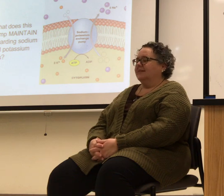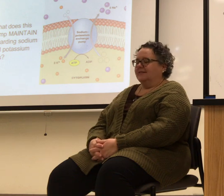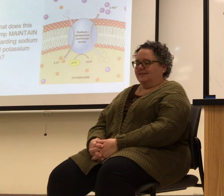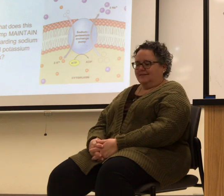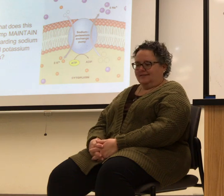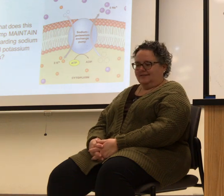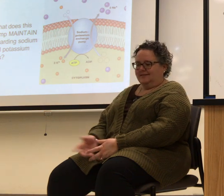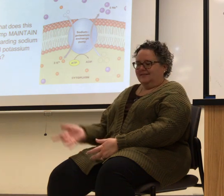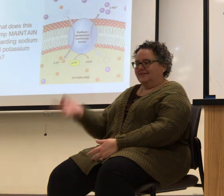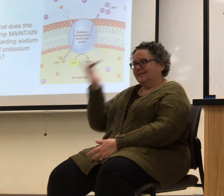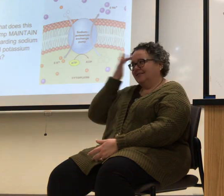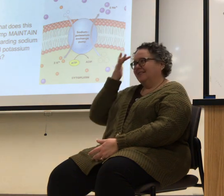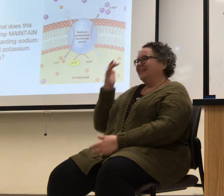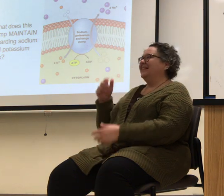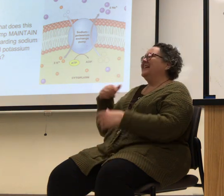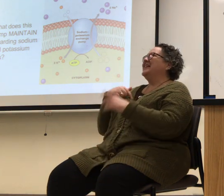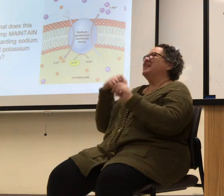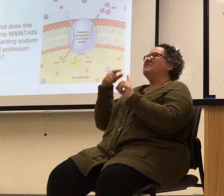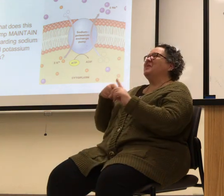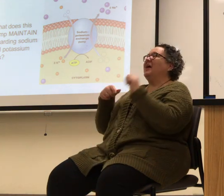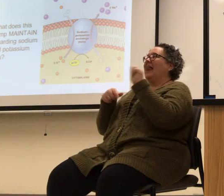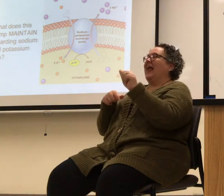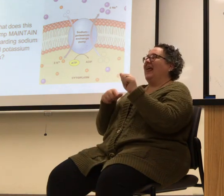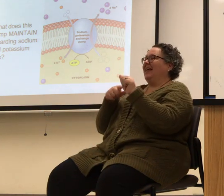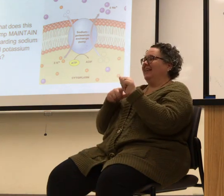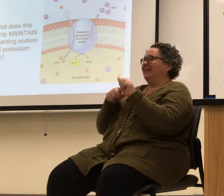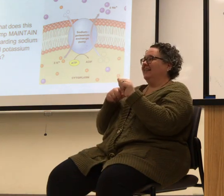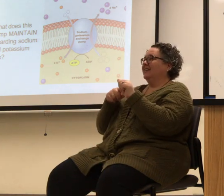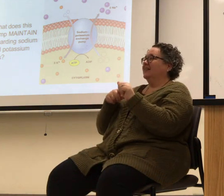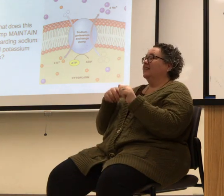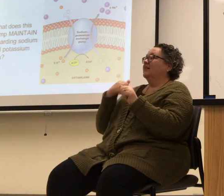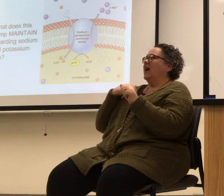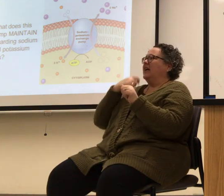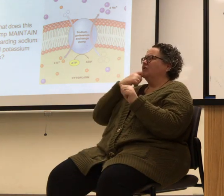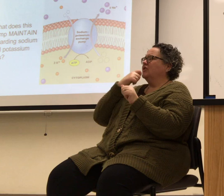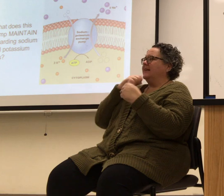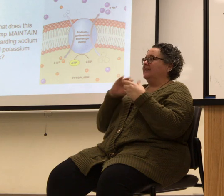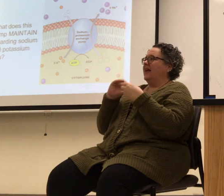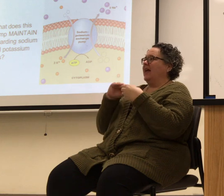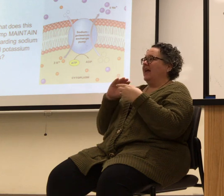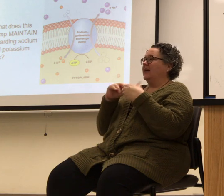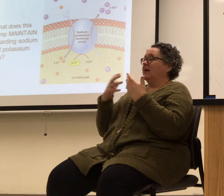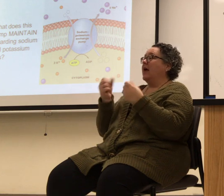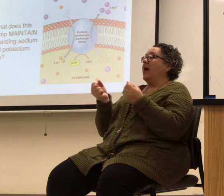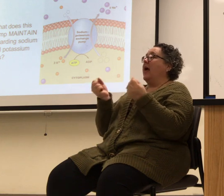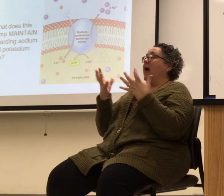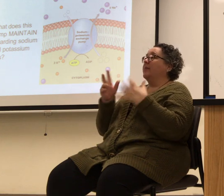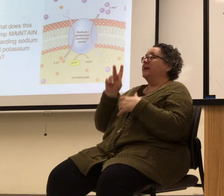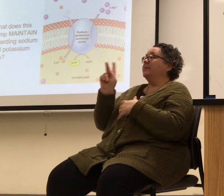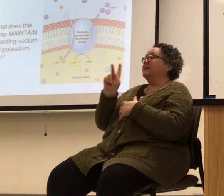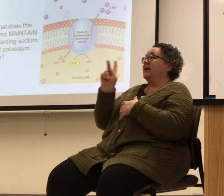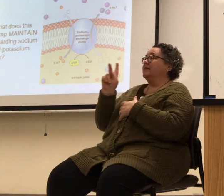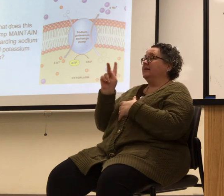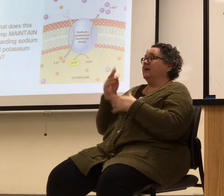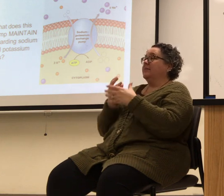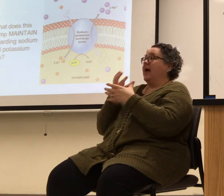Point A. What did I just say? How many potassiums leak